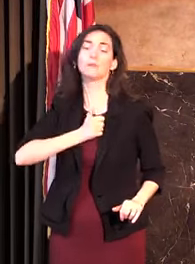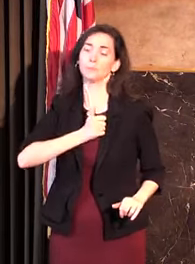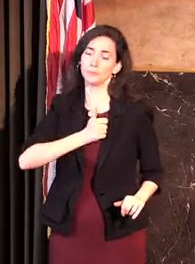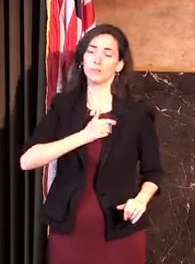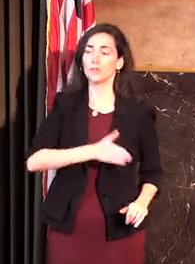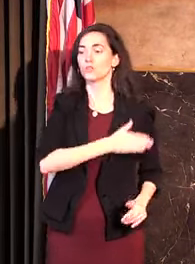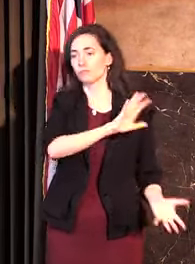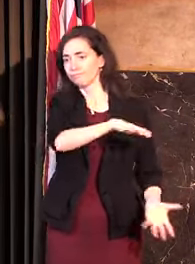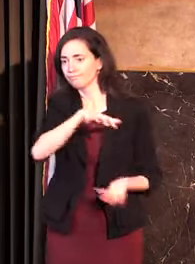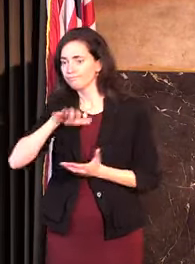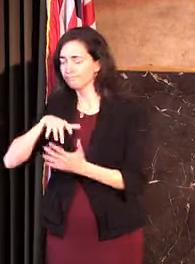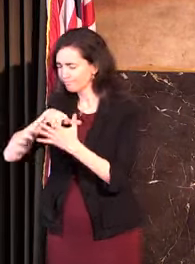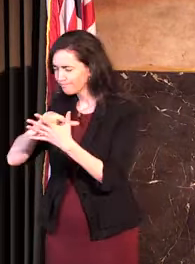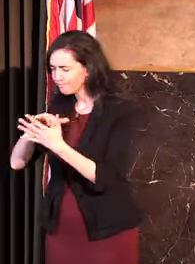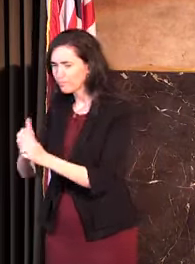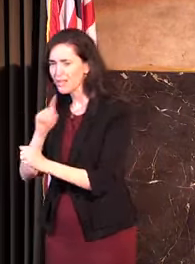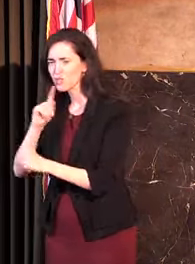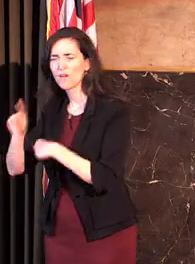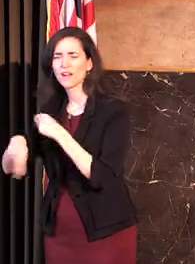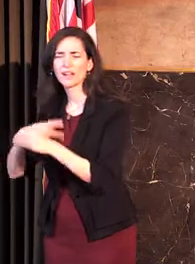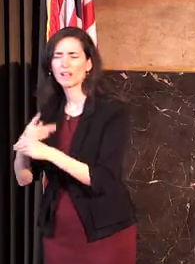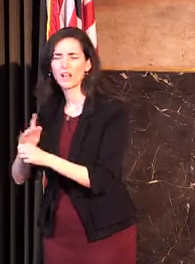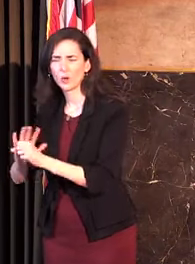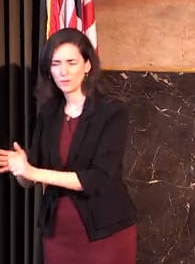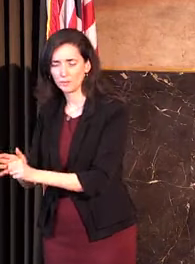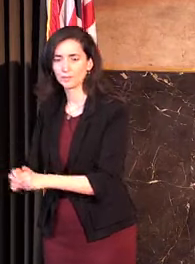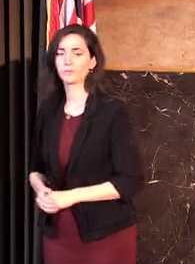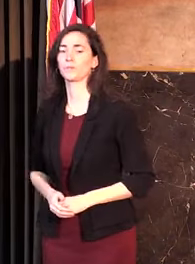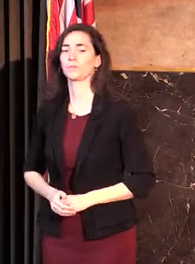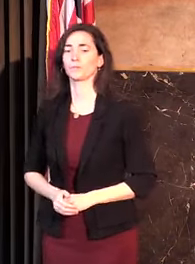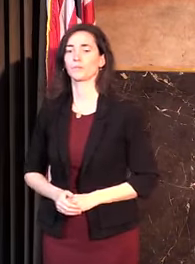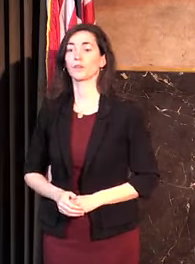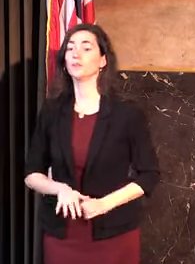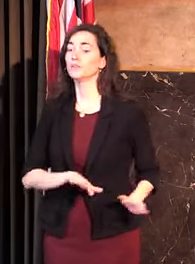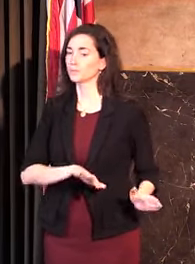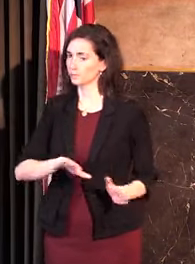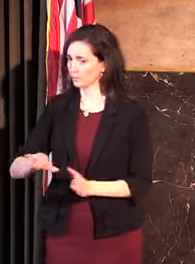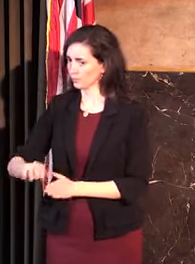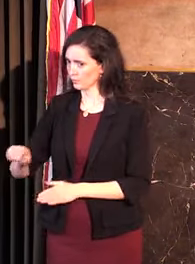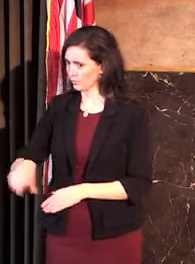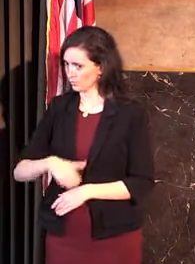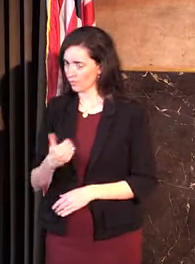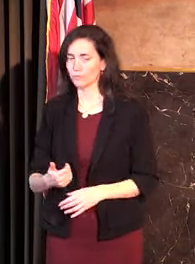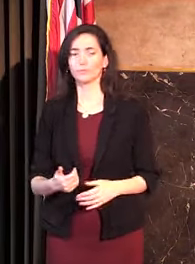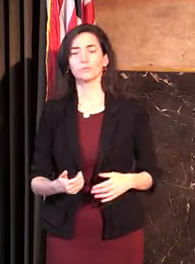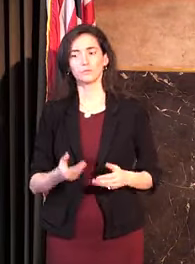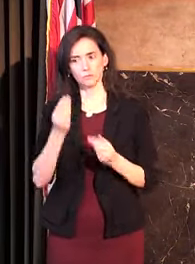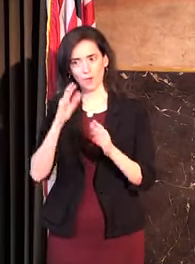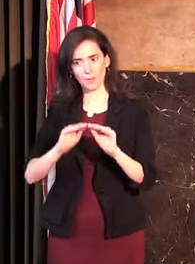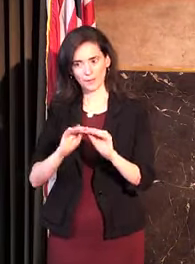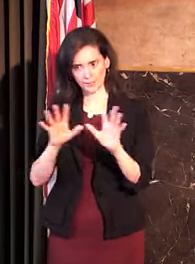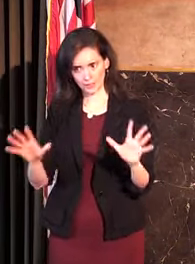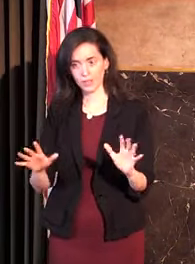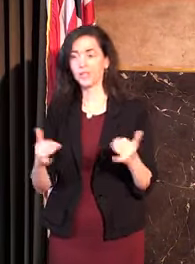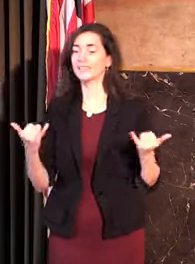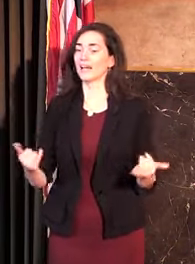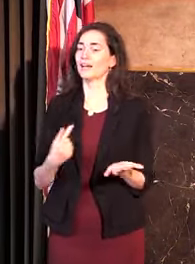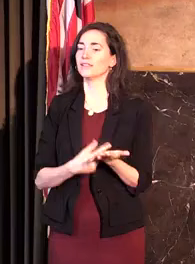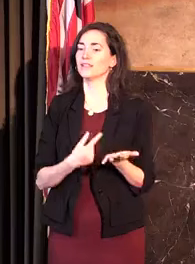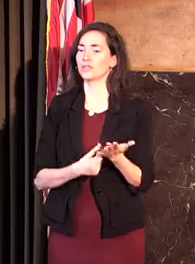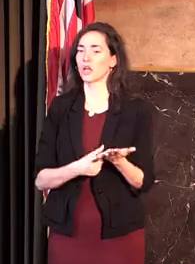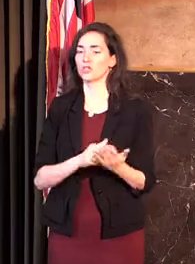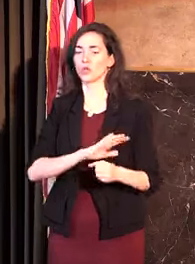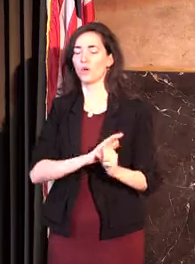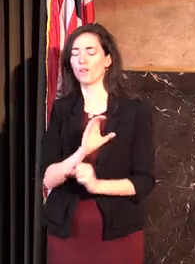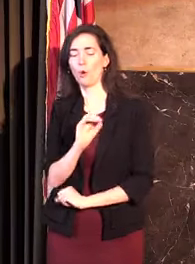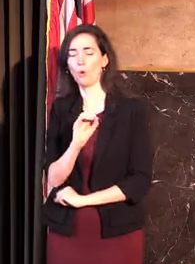I also want to make clear that while we're here today talking about the Omicron variant, today in Louisiana, as